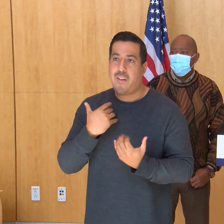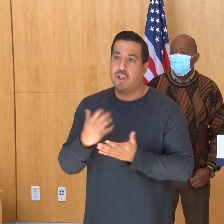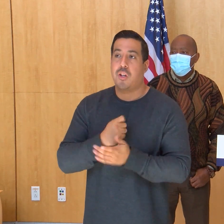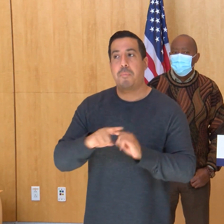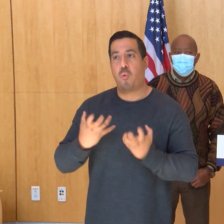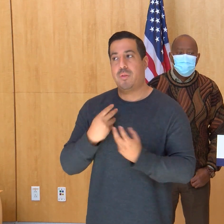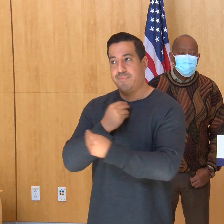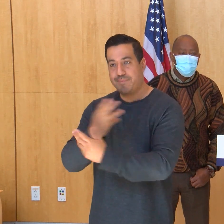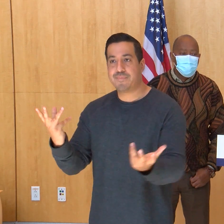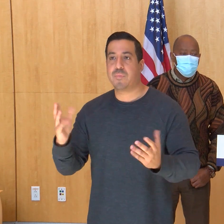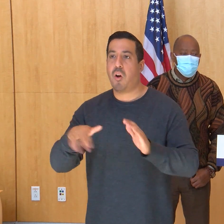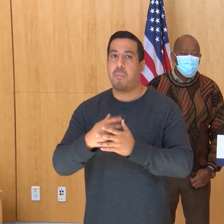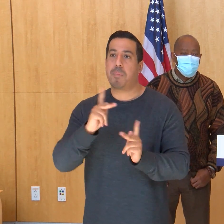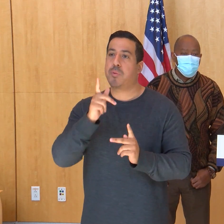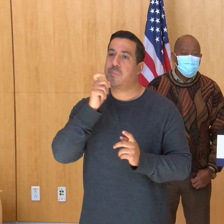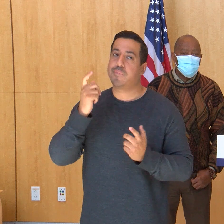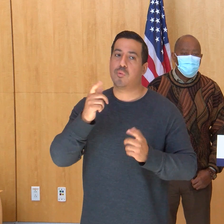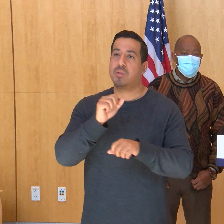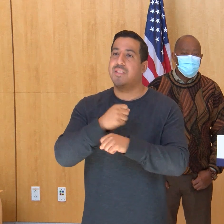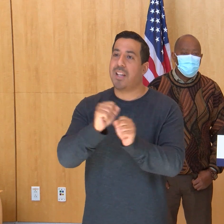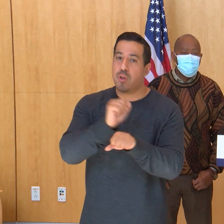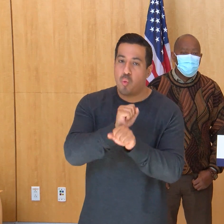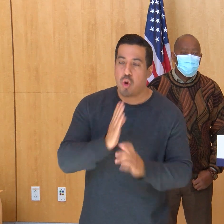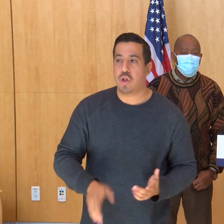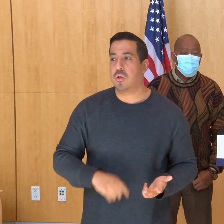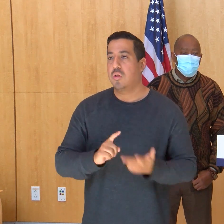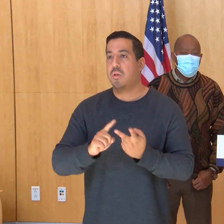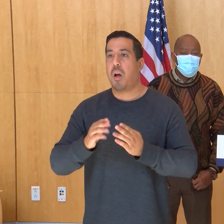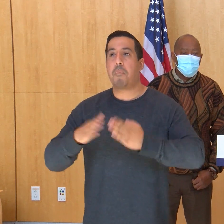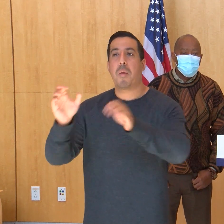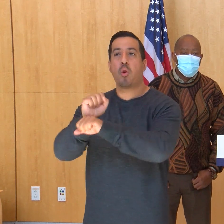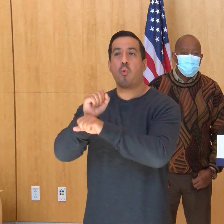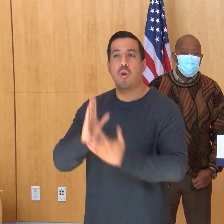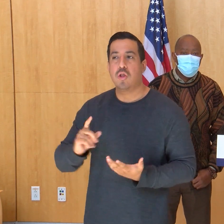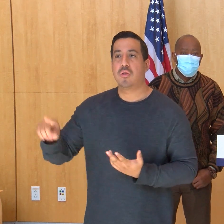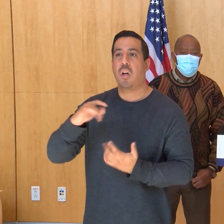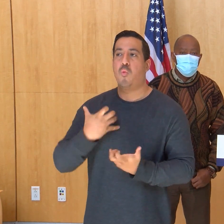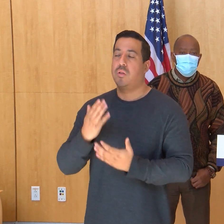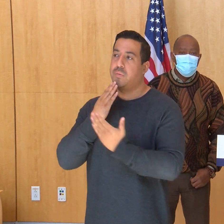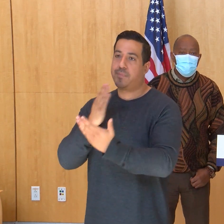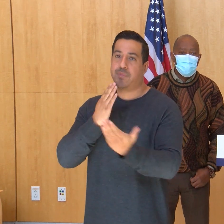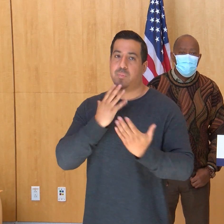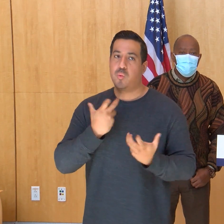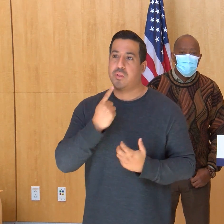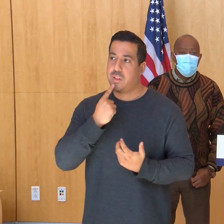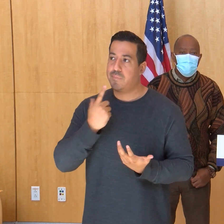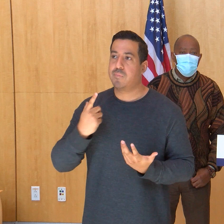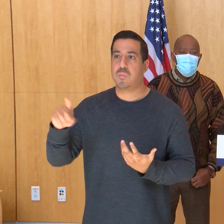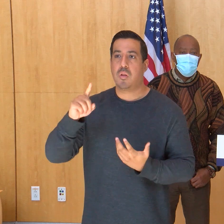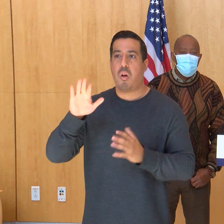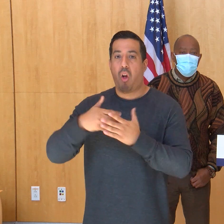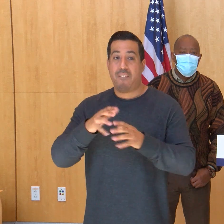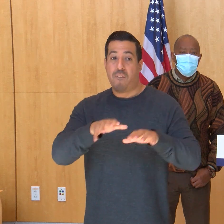to all first responders, to public safety workers, public employees, I want to say, their work during the